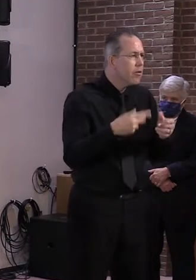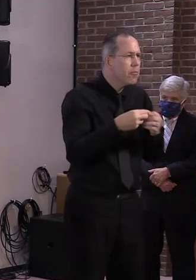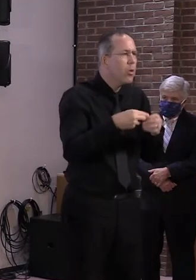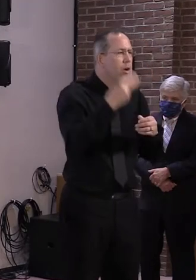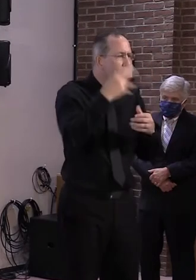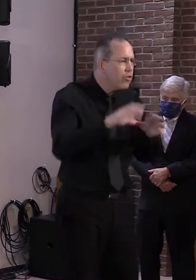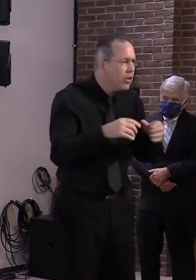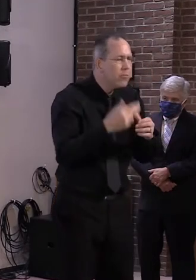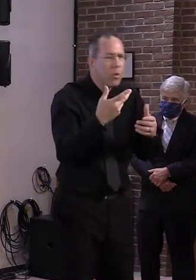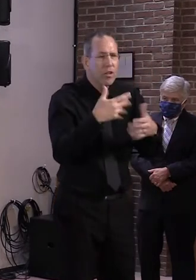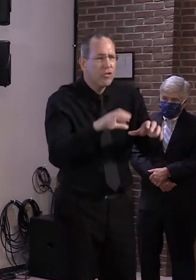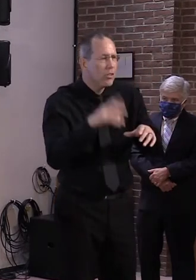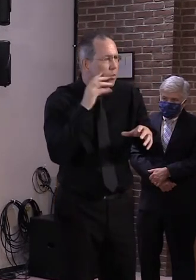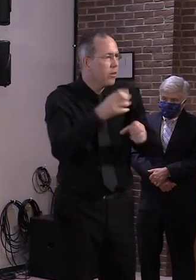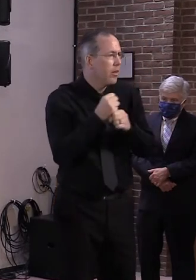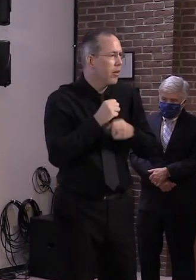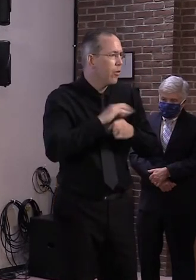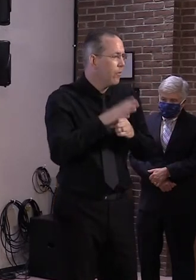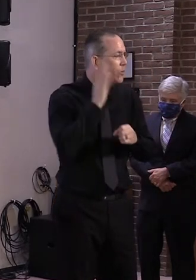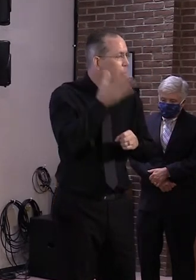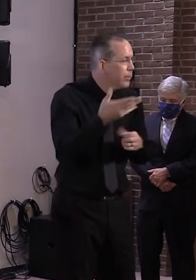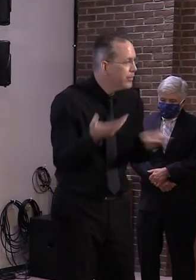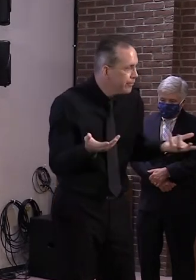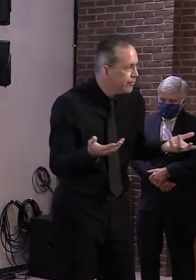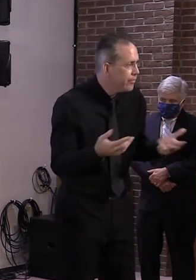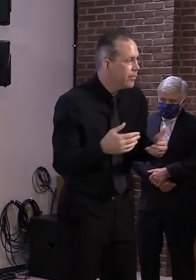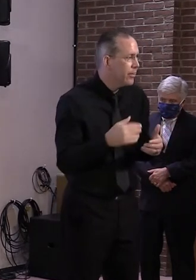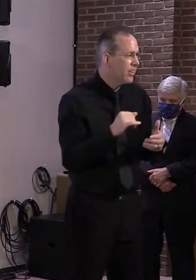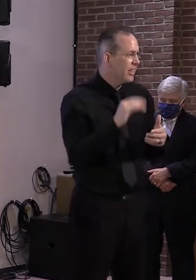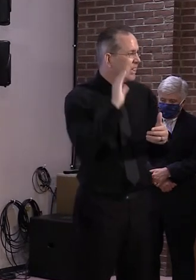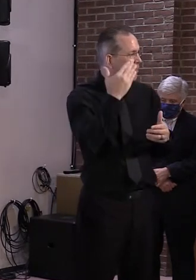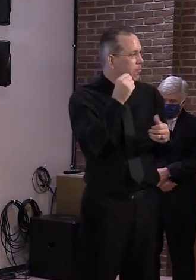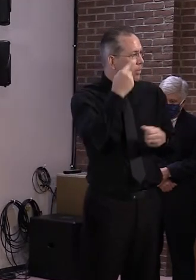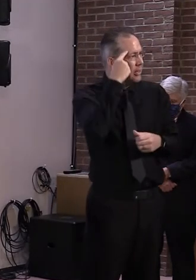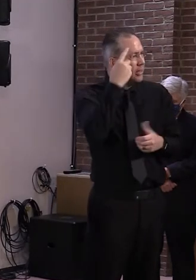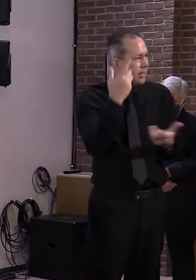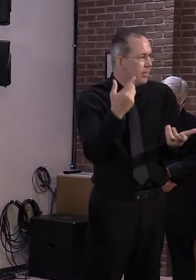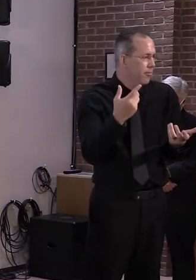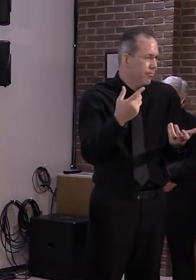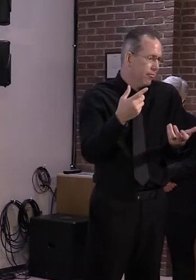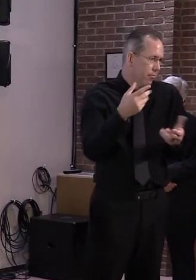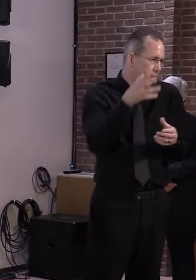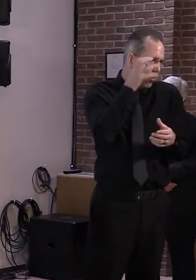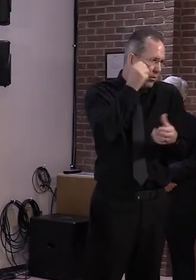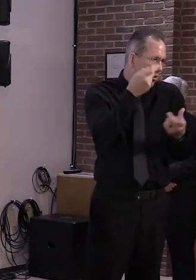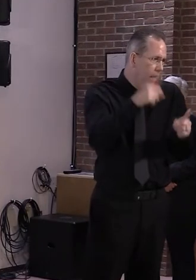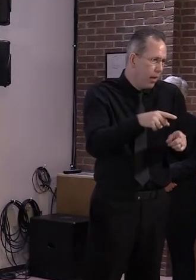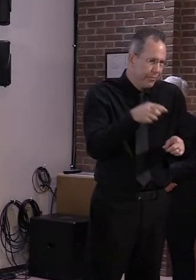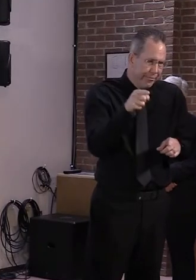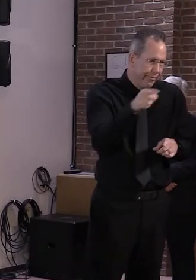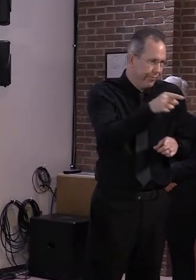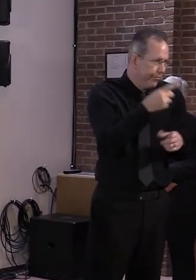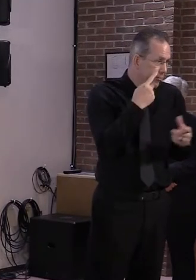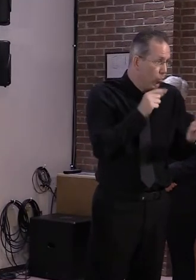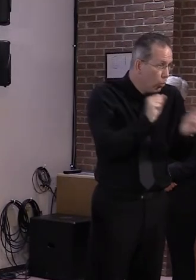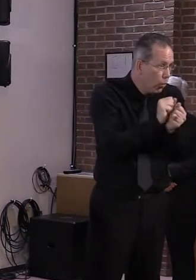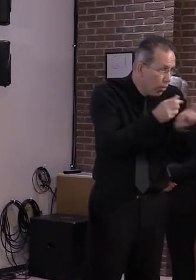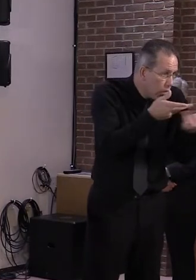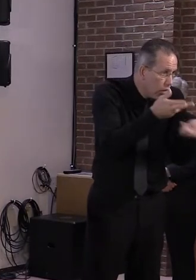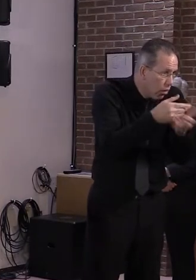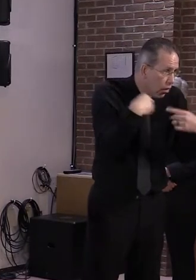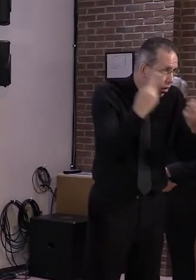my standpoint, it would make sense from a common sense standpoint that they would be more vulnerable. We recognize